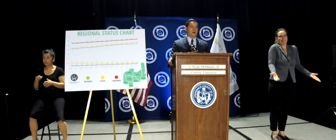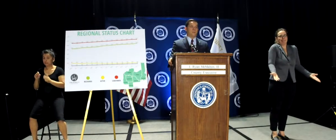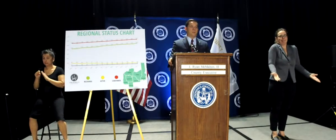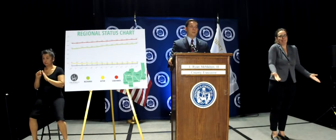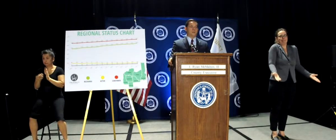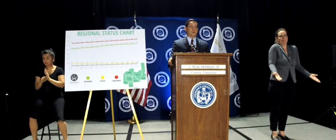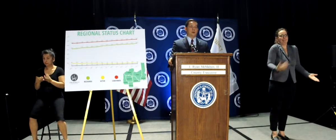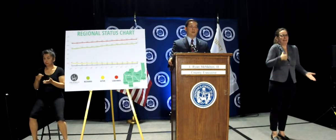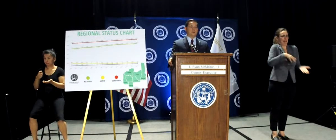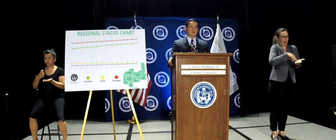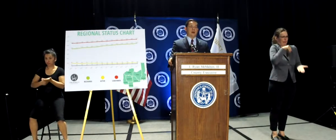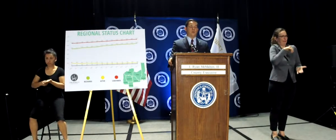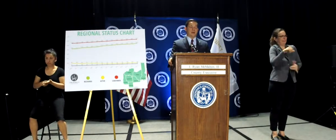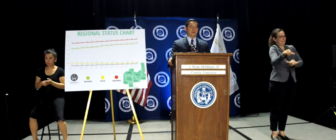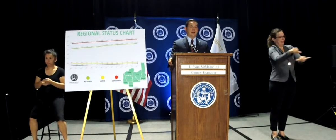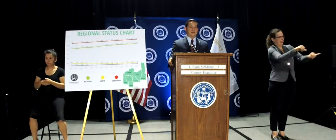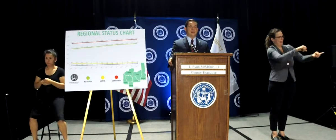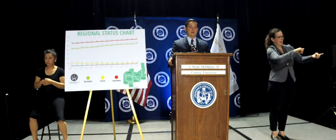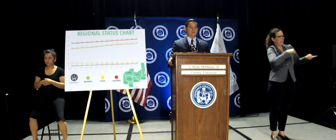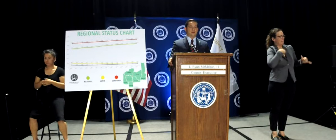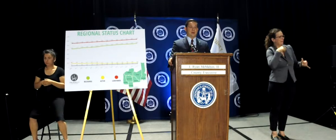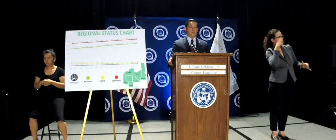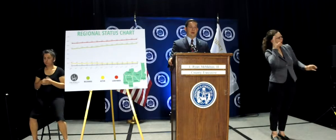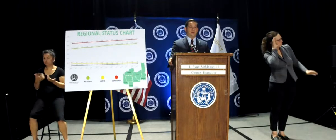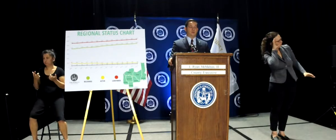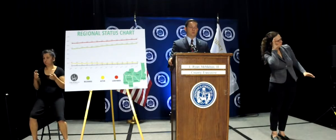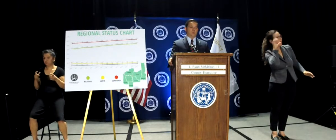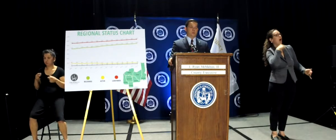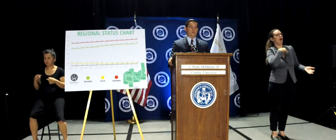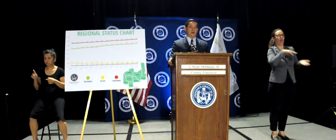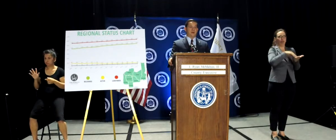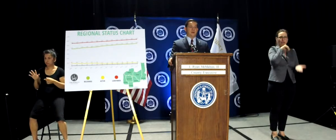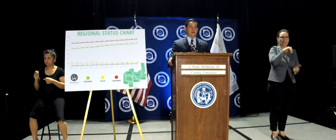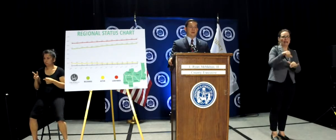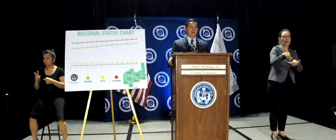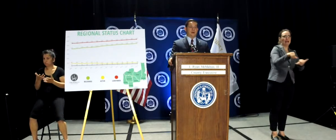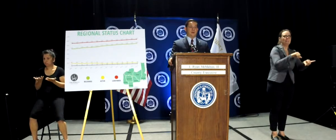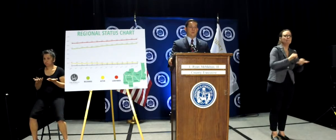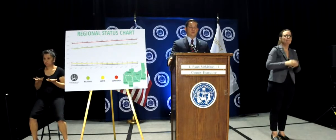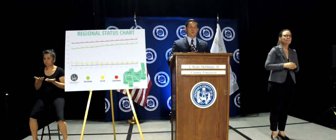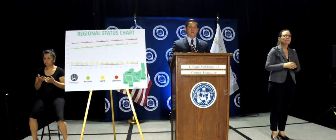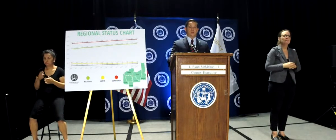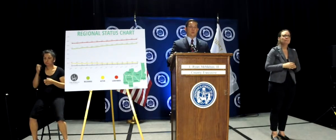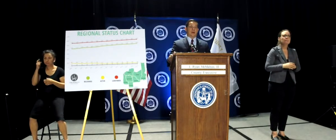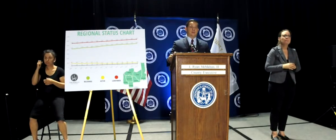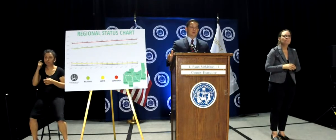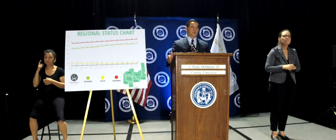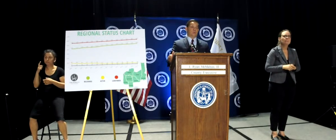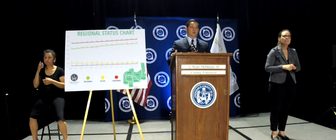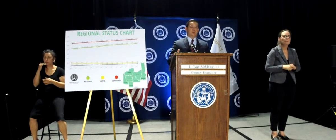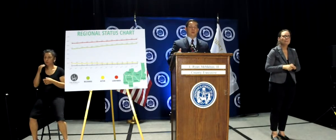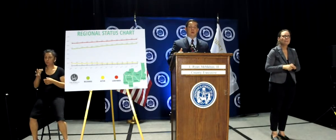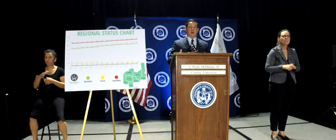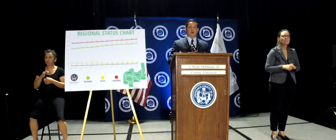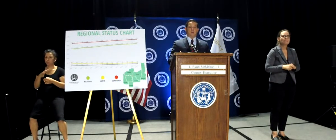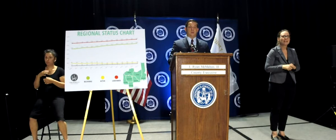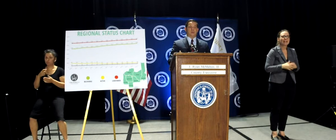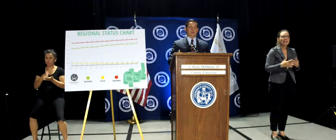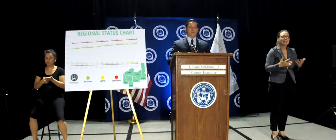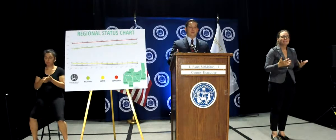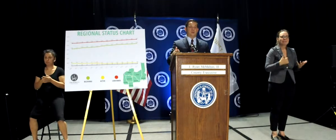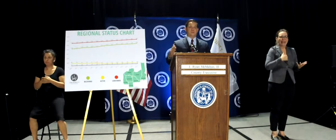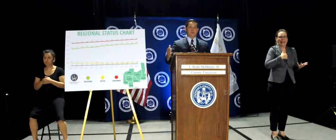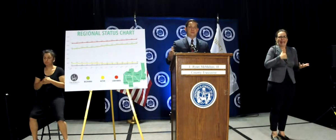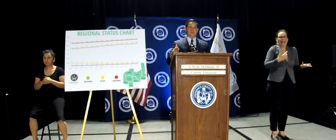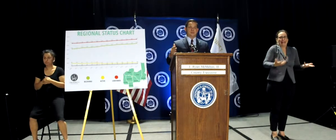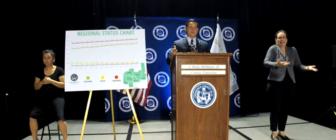inconvenience. I recognize that. But I do believe that once we see the regs, there will be the